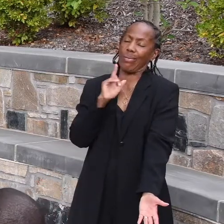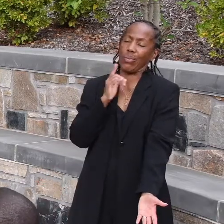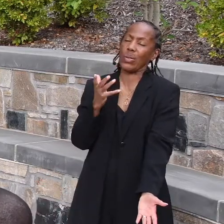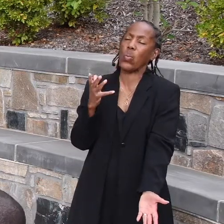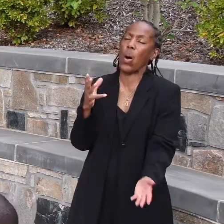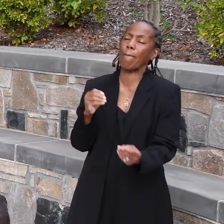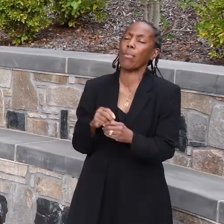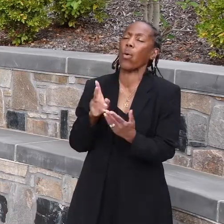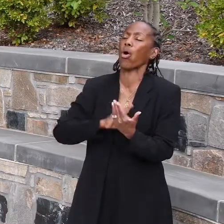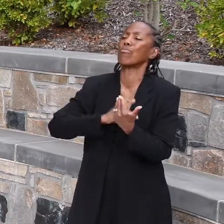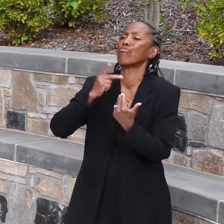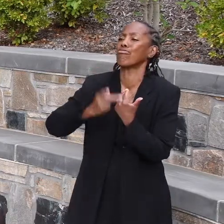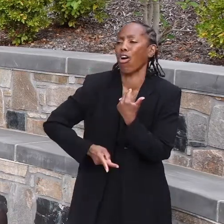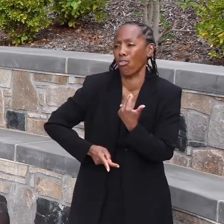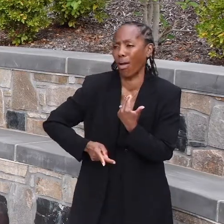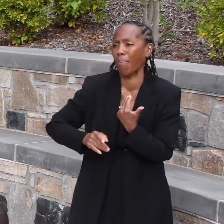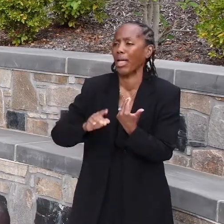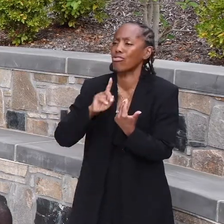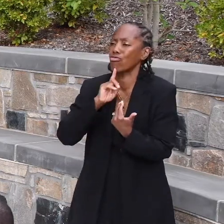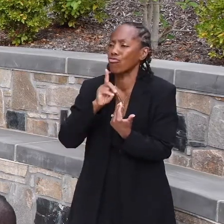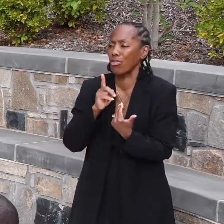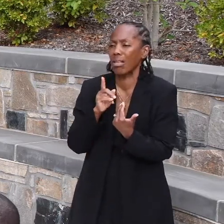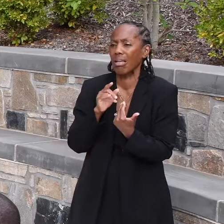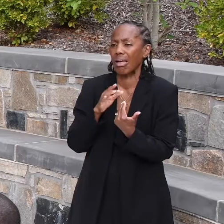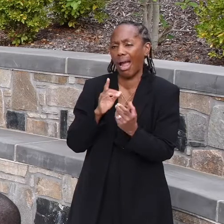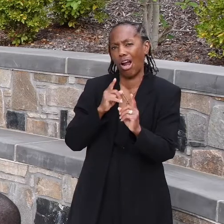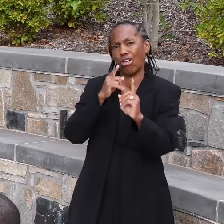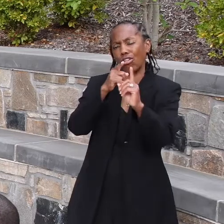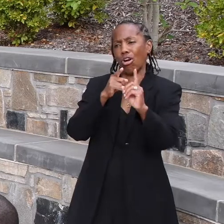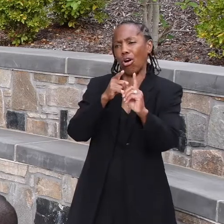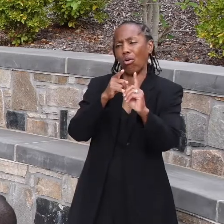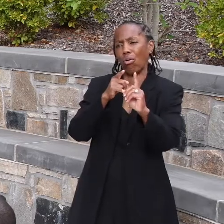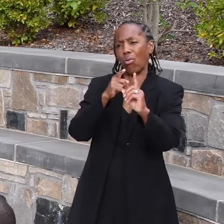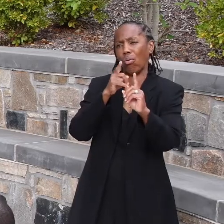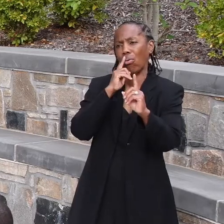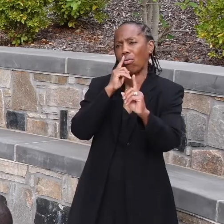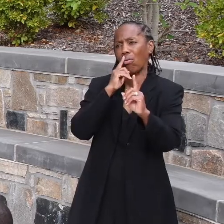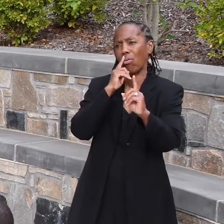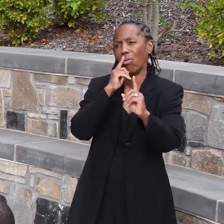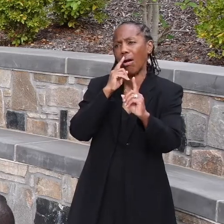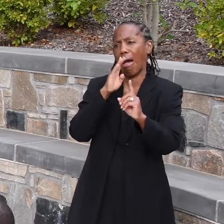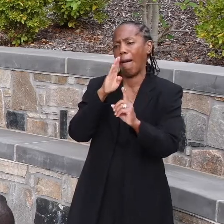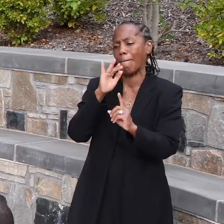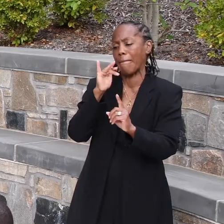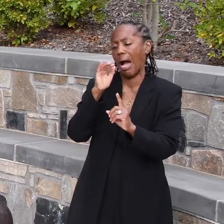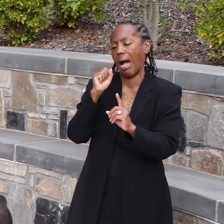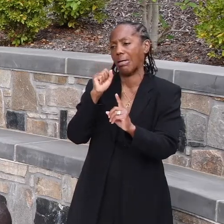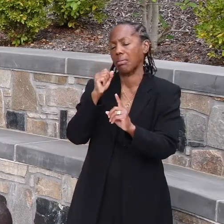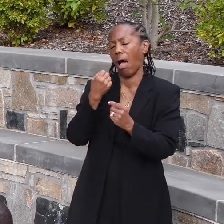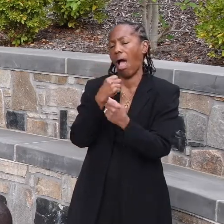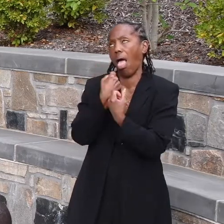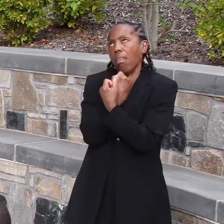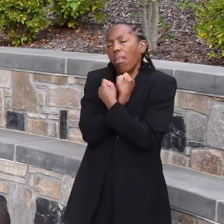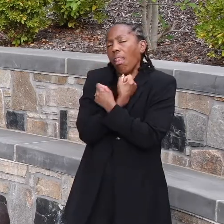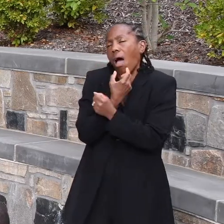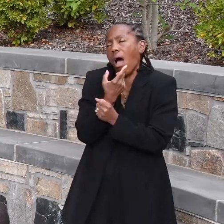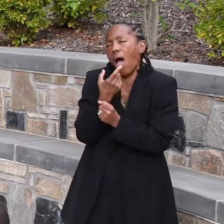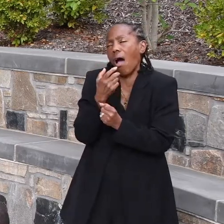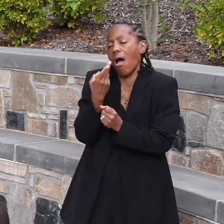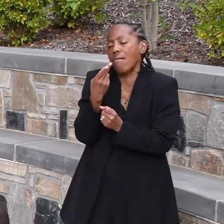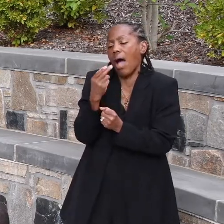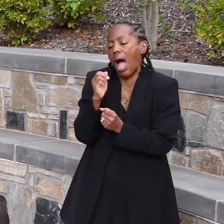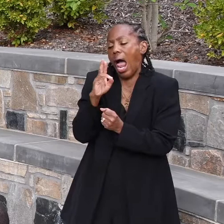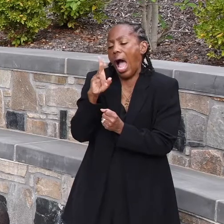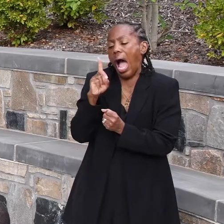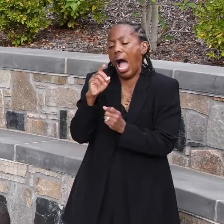more programs. And so the programs, and I'm really biased because I adore Howard House and the